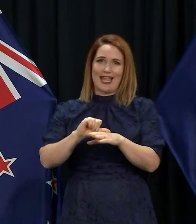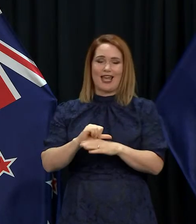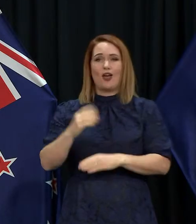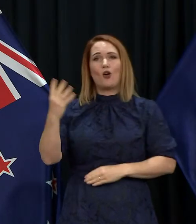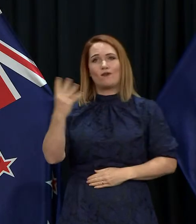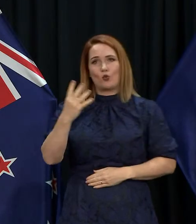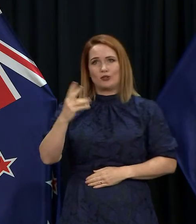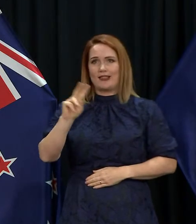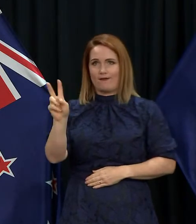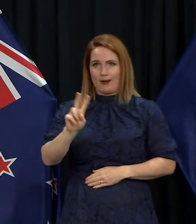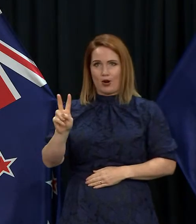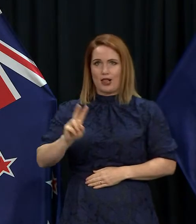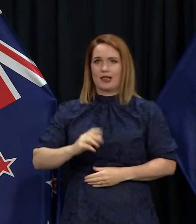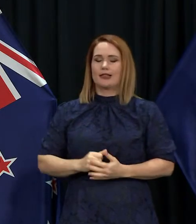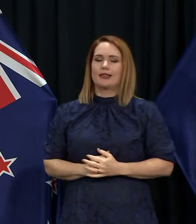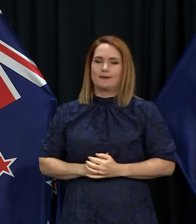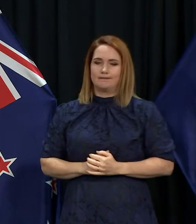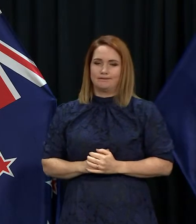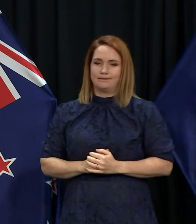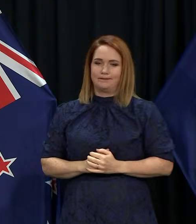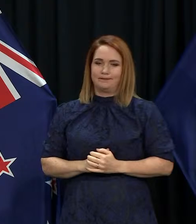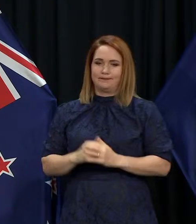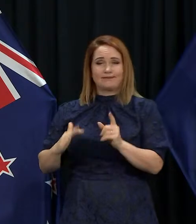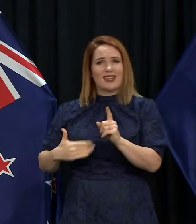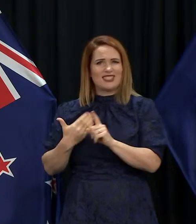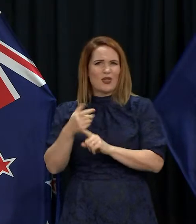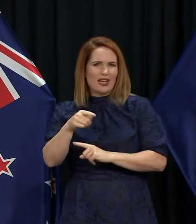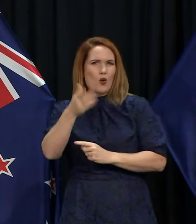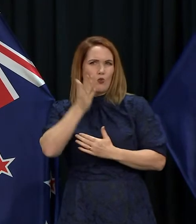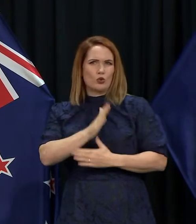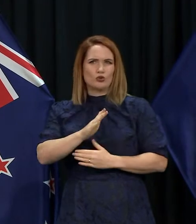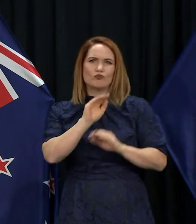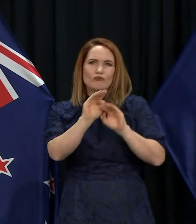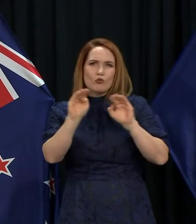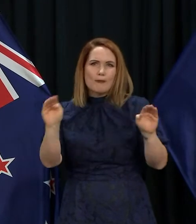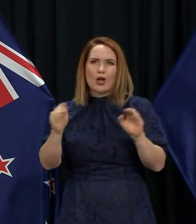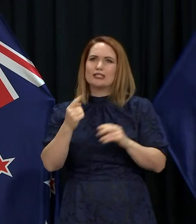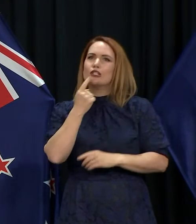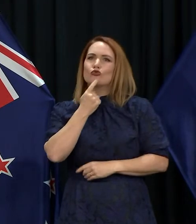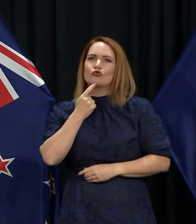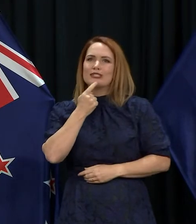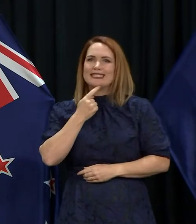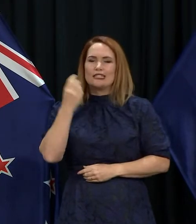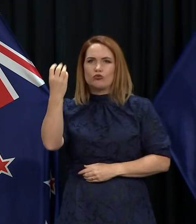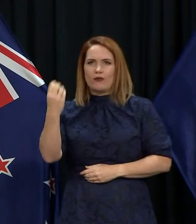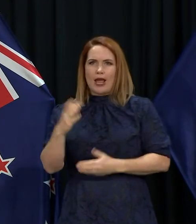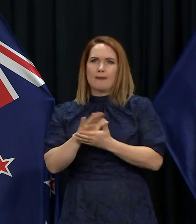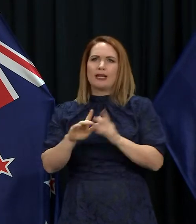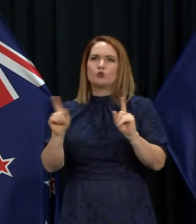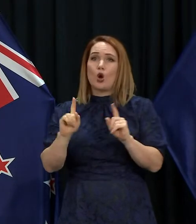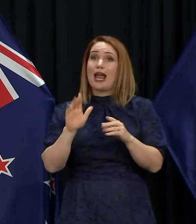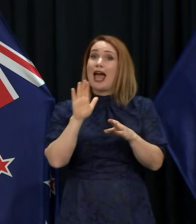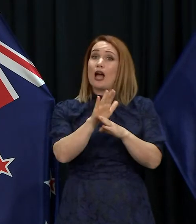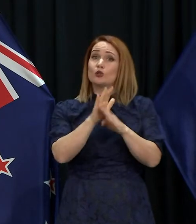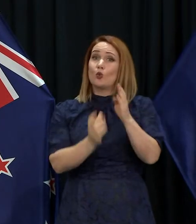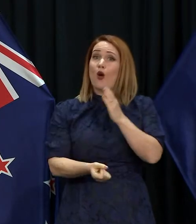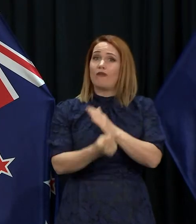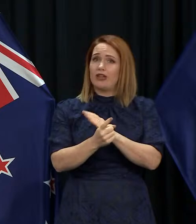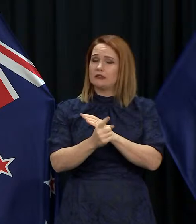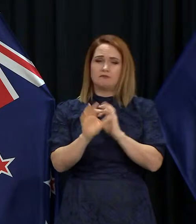of April. Till then, a reminder of what red means. There are no outdoor capacity